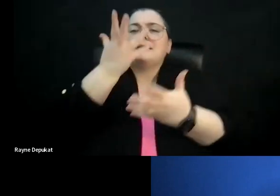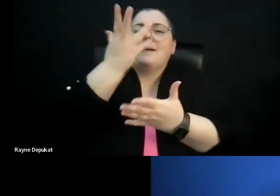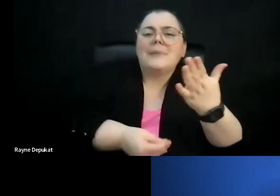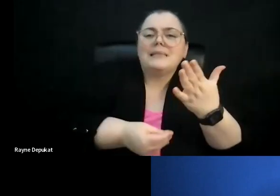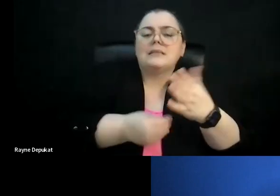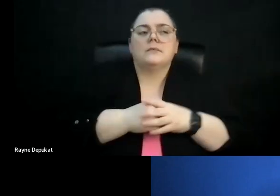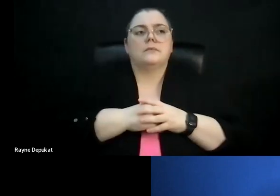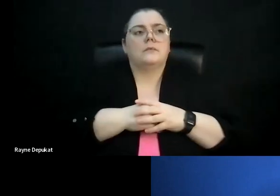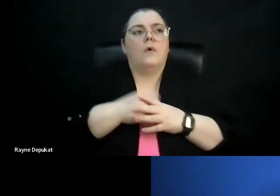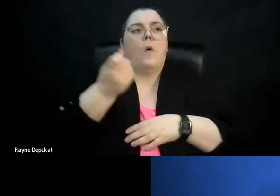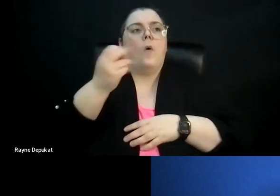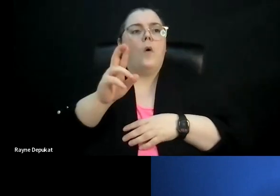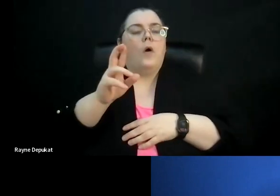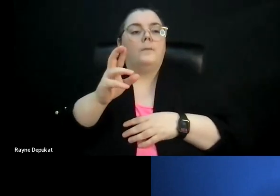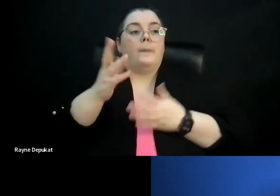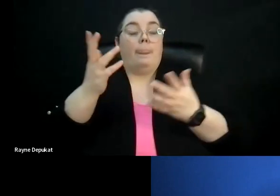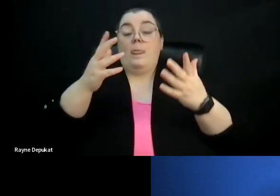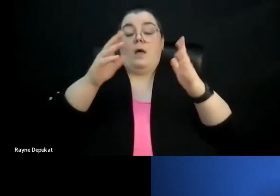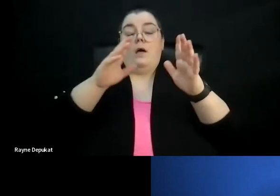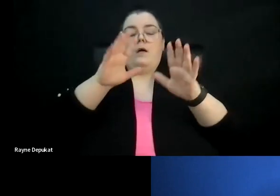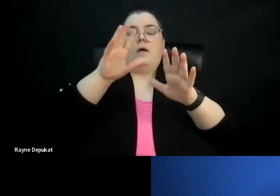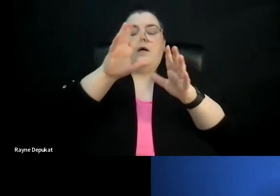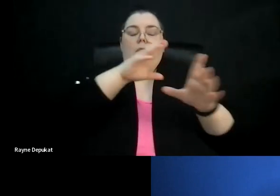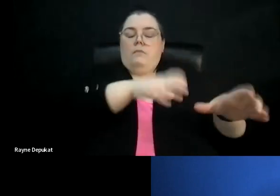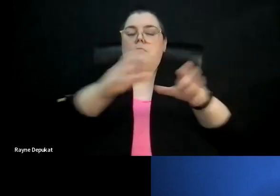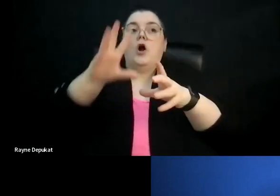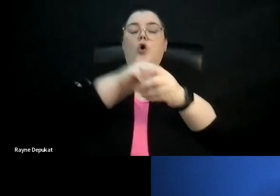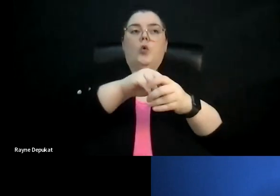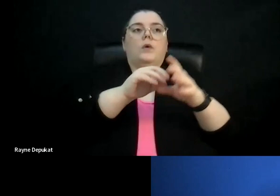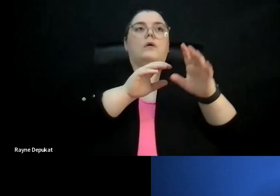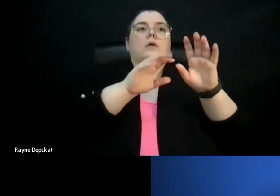But the whole point was just to see what the other group said and what's missing,